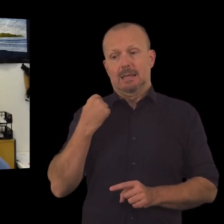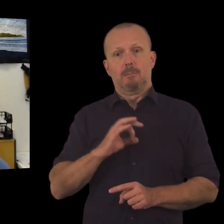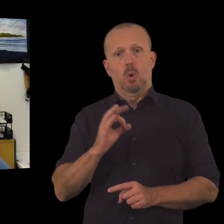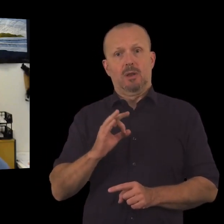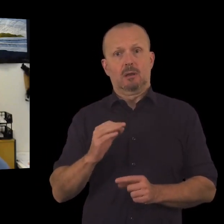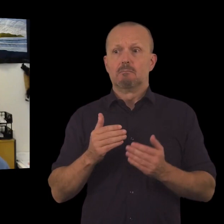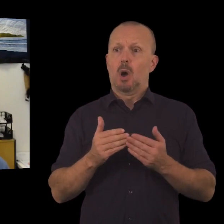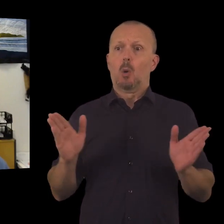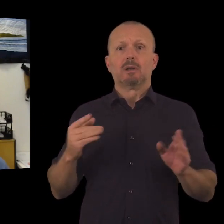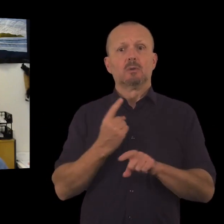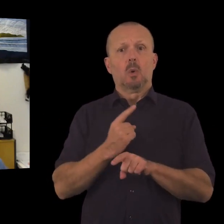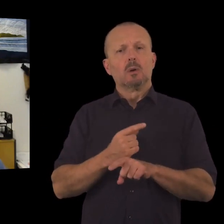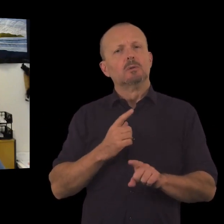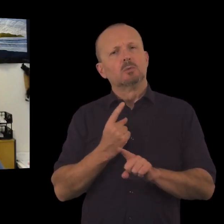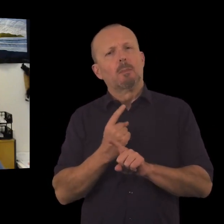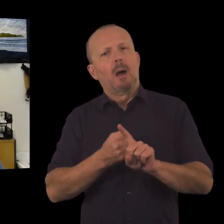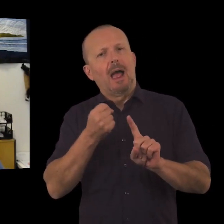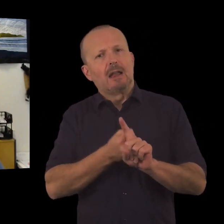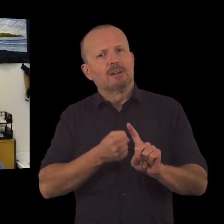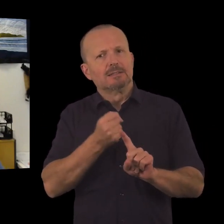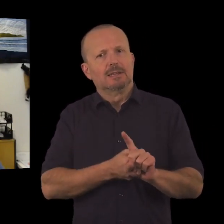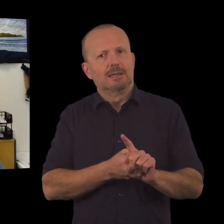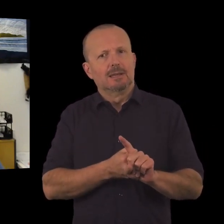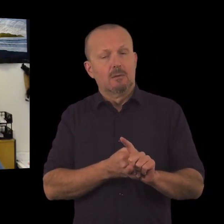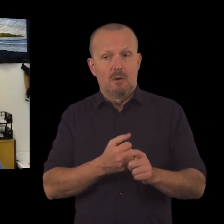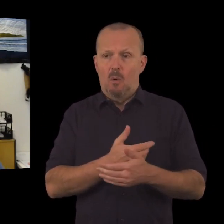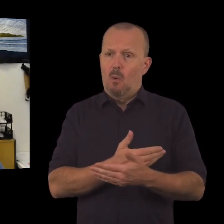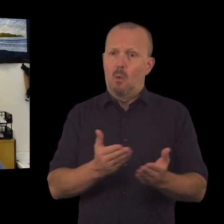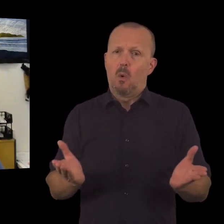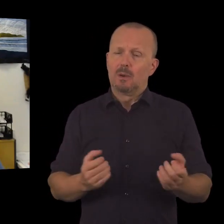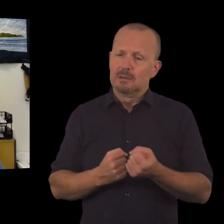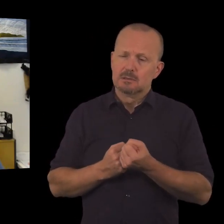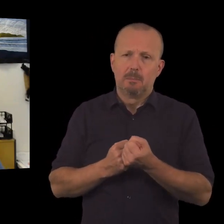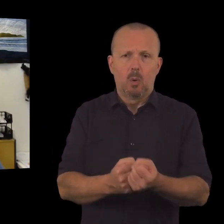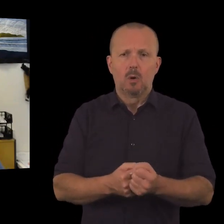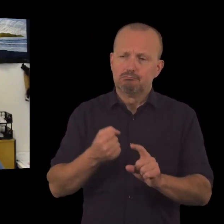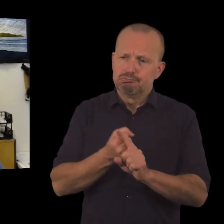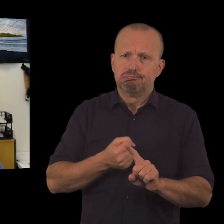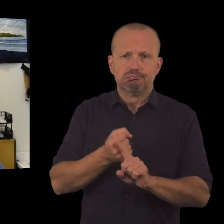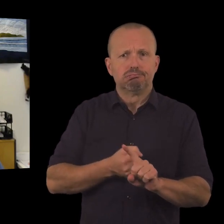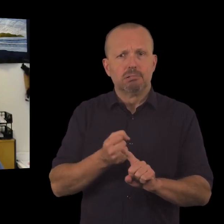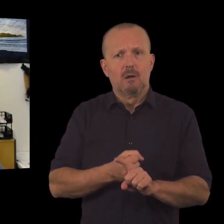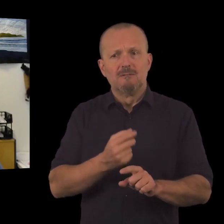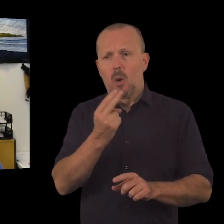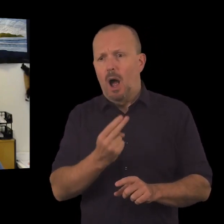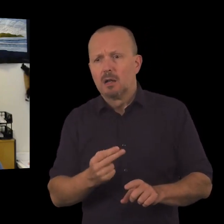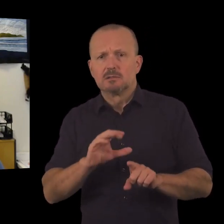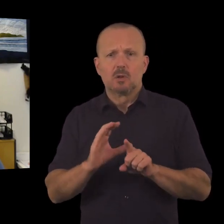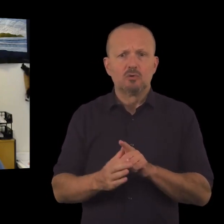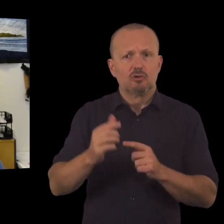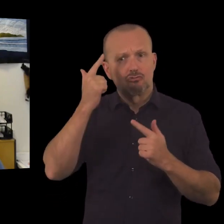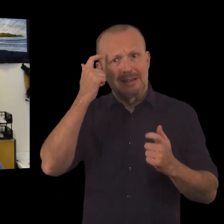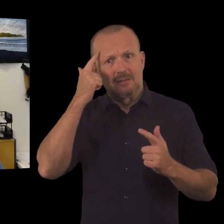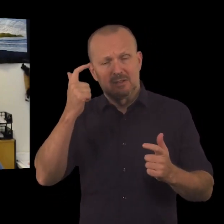talk yesterday, and we're all invited to strengthen how we advocate for the value of arts, culture, and creativity wherever we